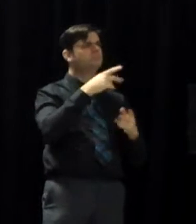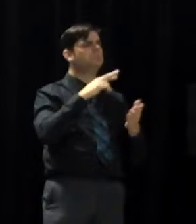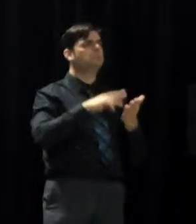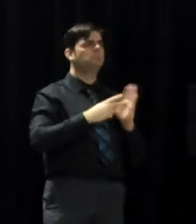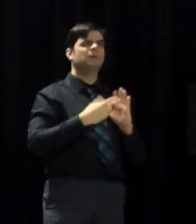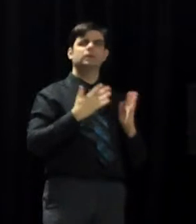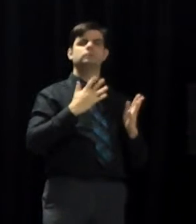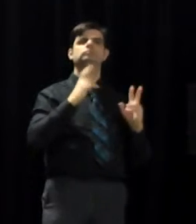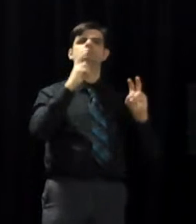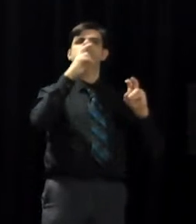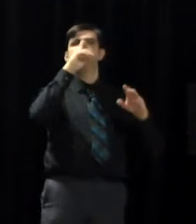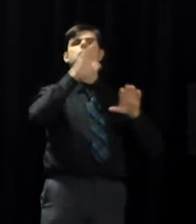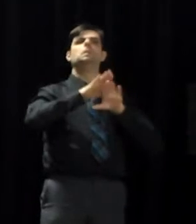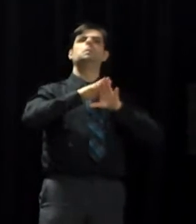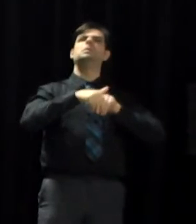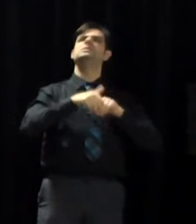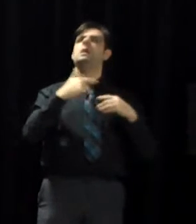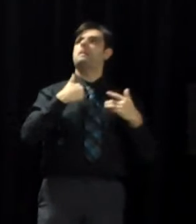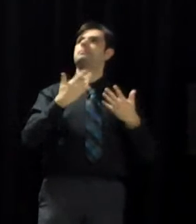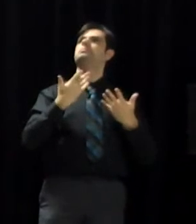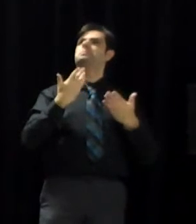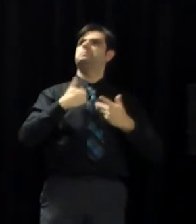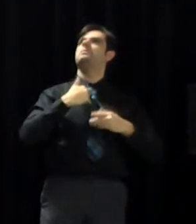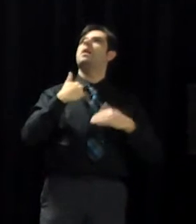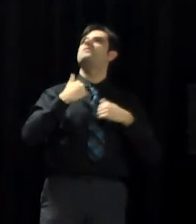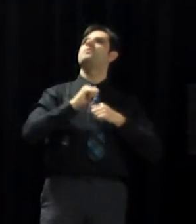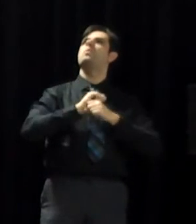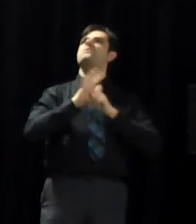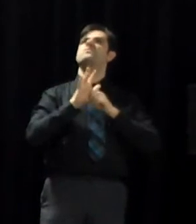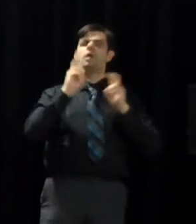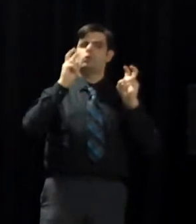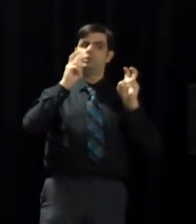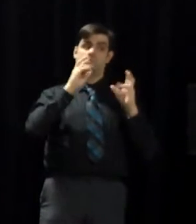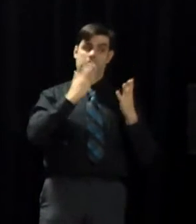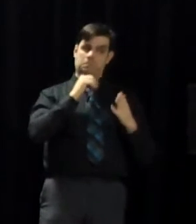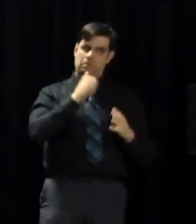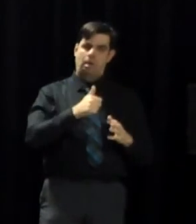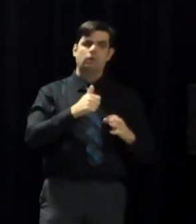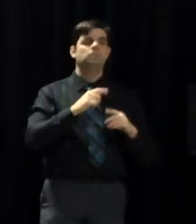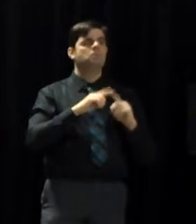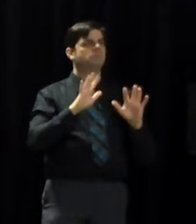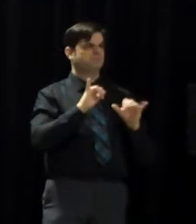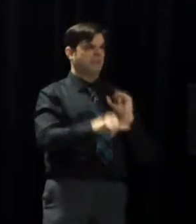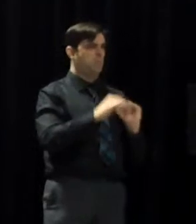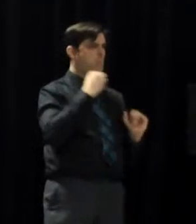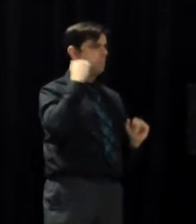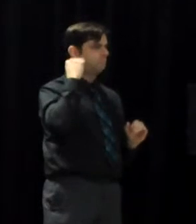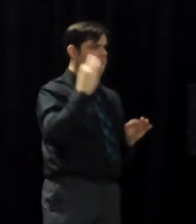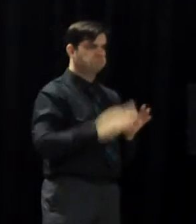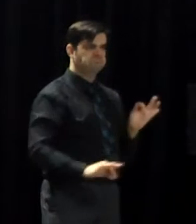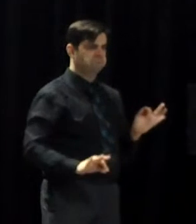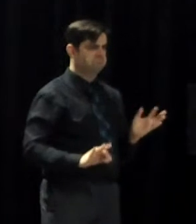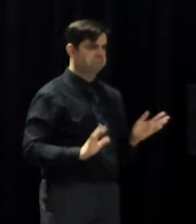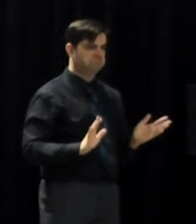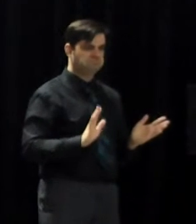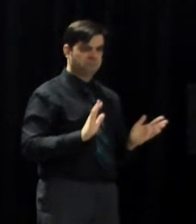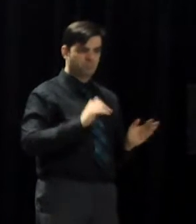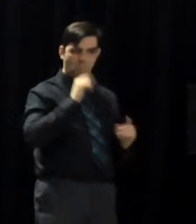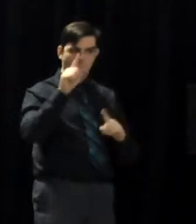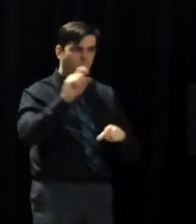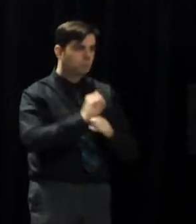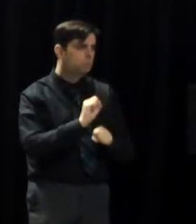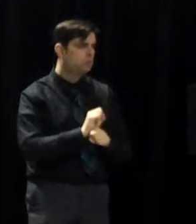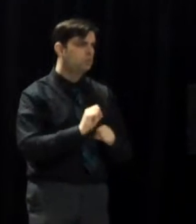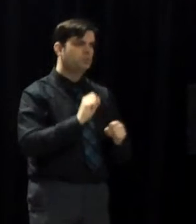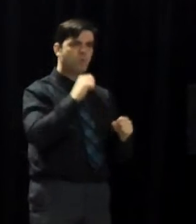Weekend symptomatic testing, this is new, that we're working with our partners. On weekends, we've seen, when you look